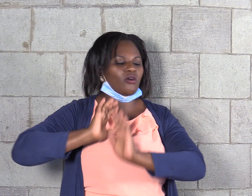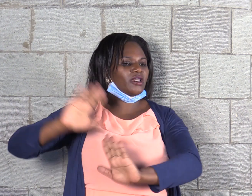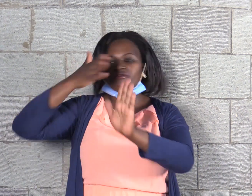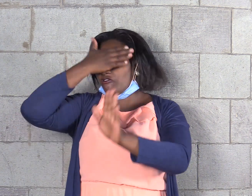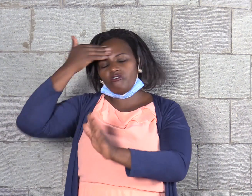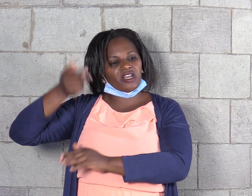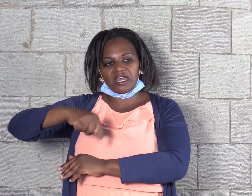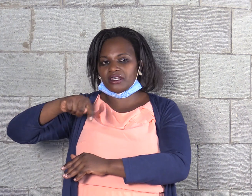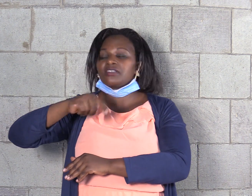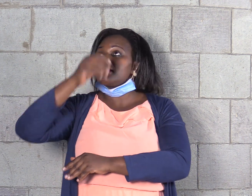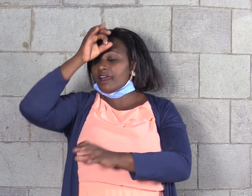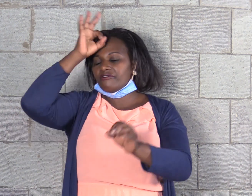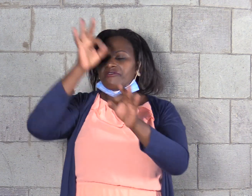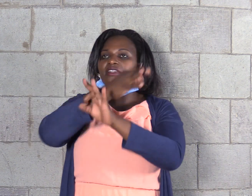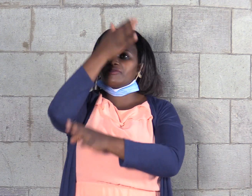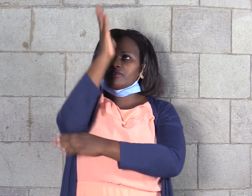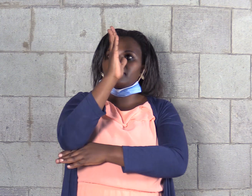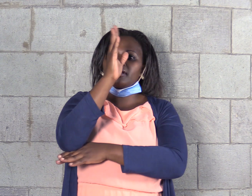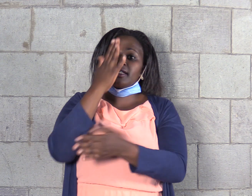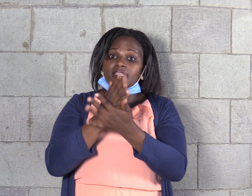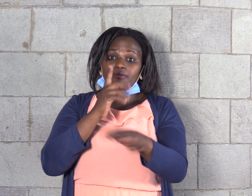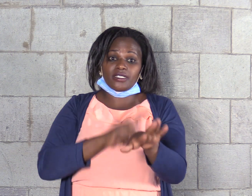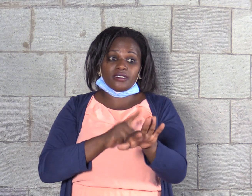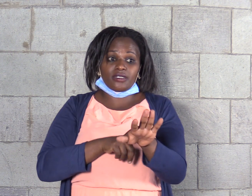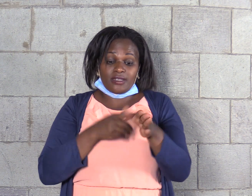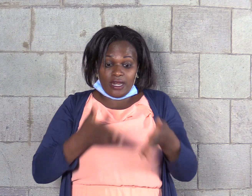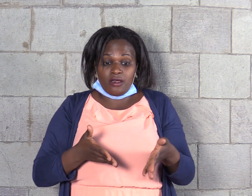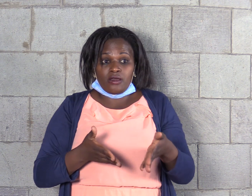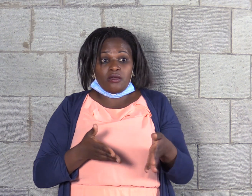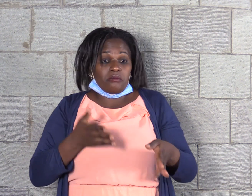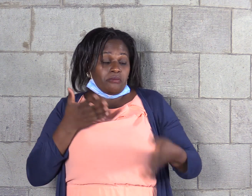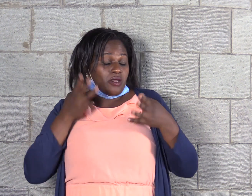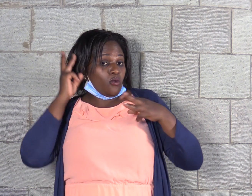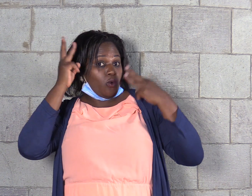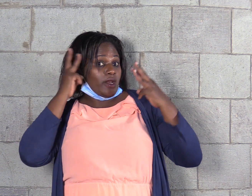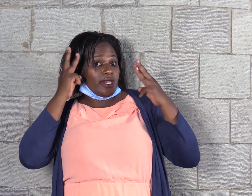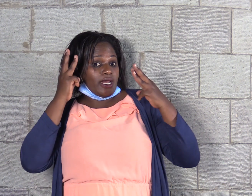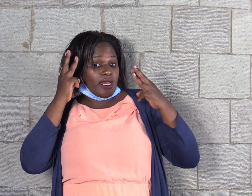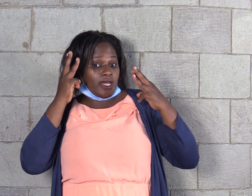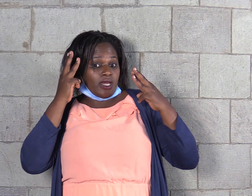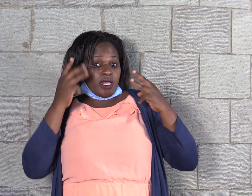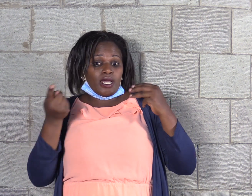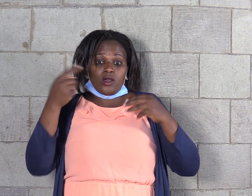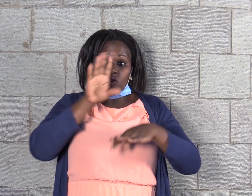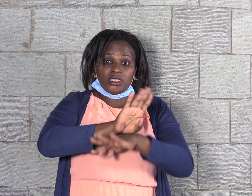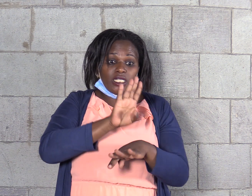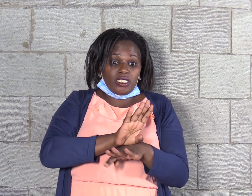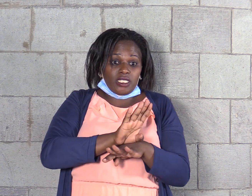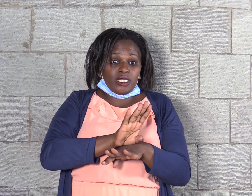God. Sometimes, a time like now, we may wonder, because we are not coming to church, has the church